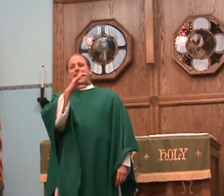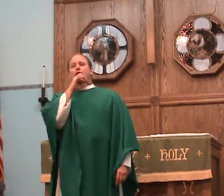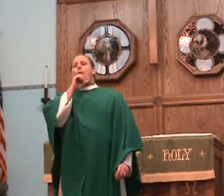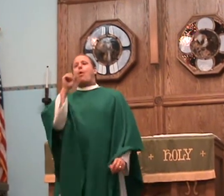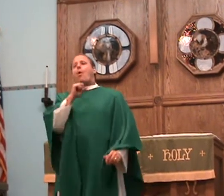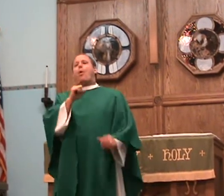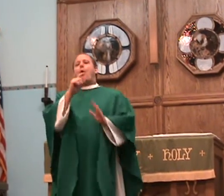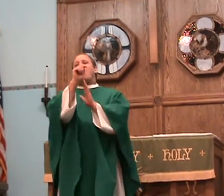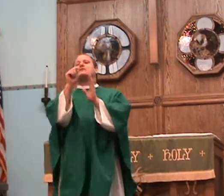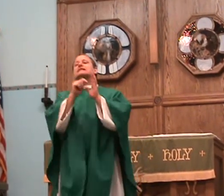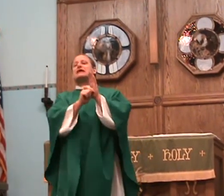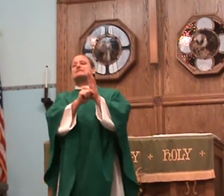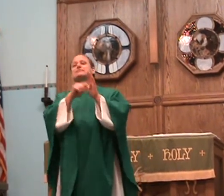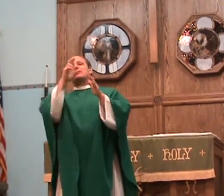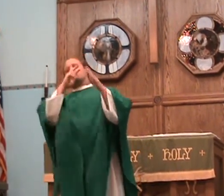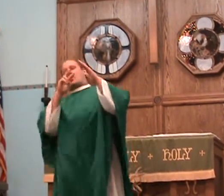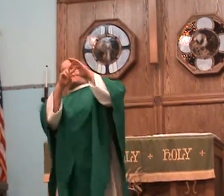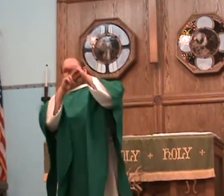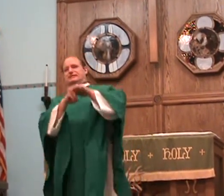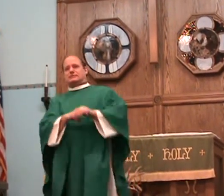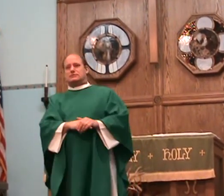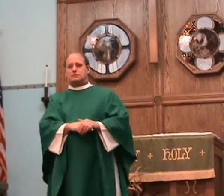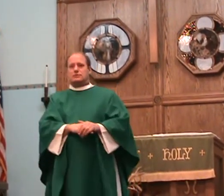that Old Testament prophet